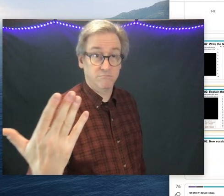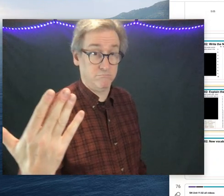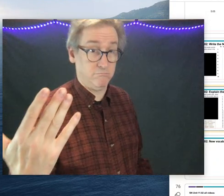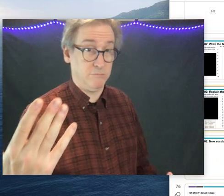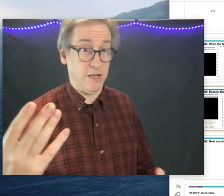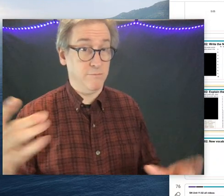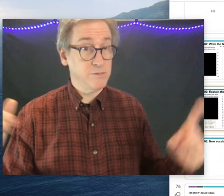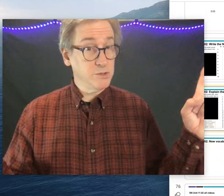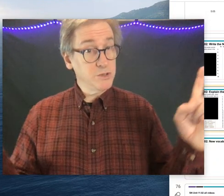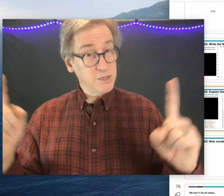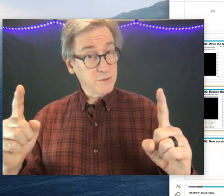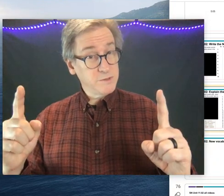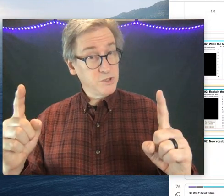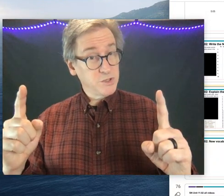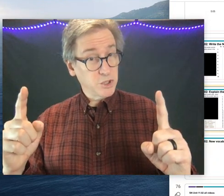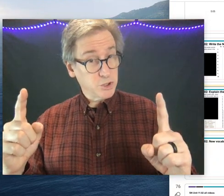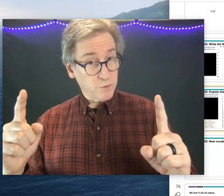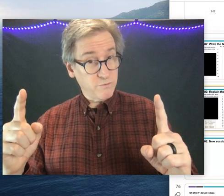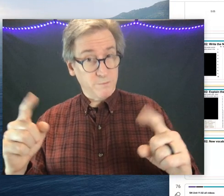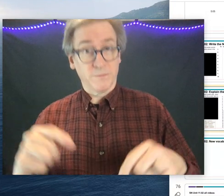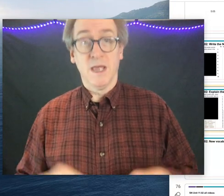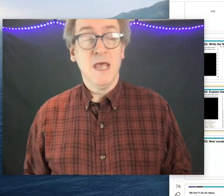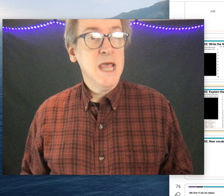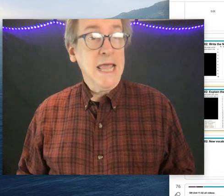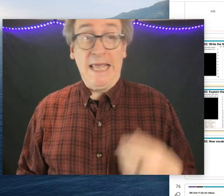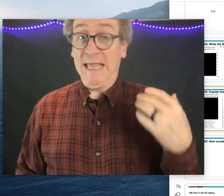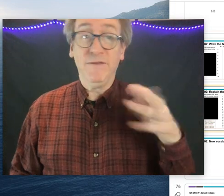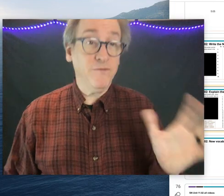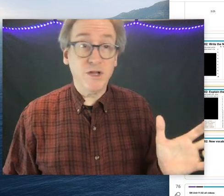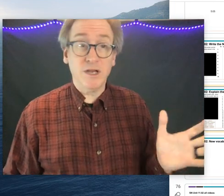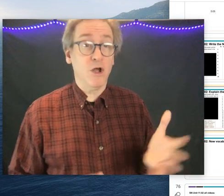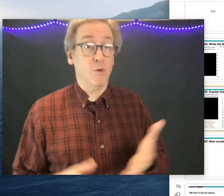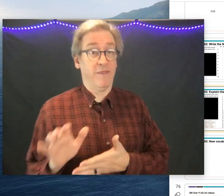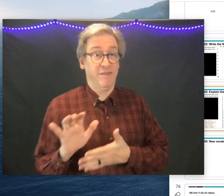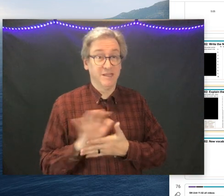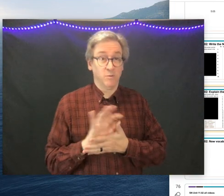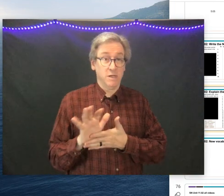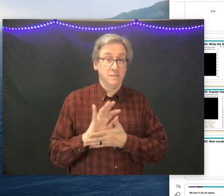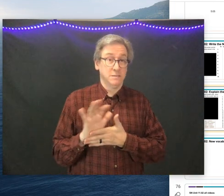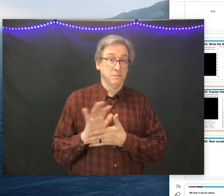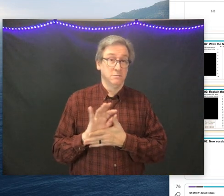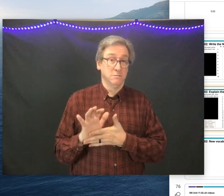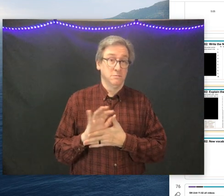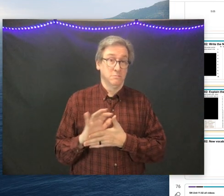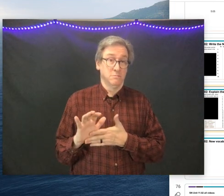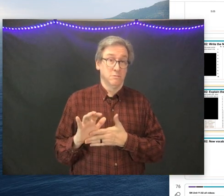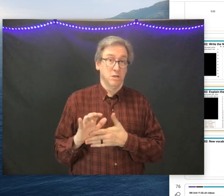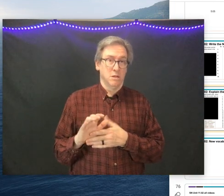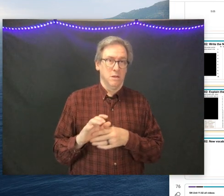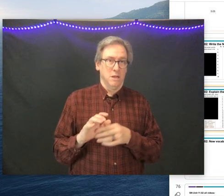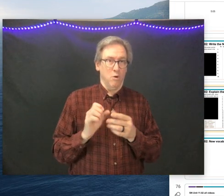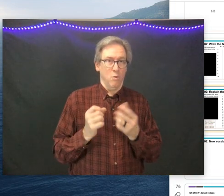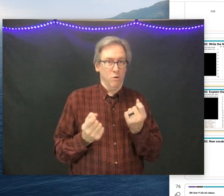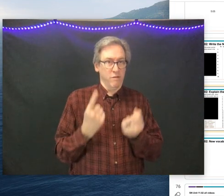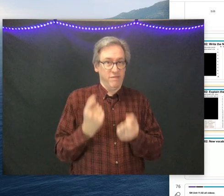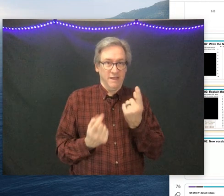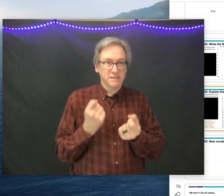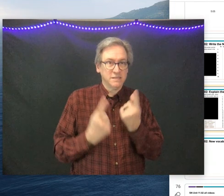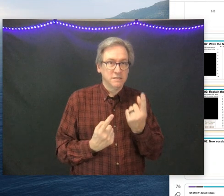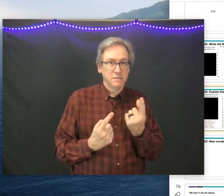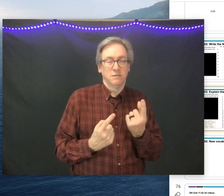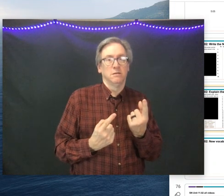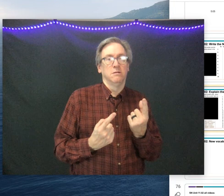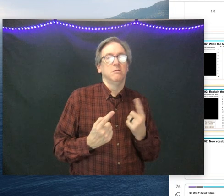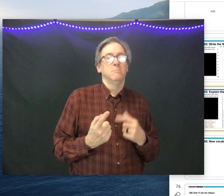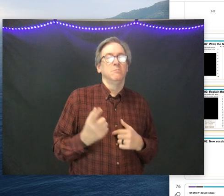$7.15. Okay, so notice how I was using the short form. Even if you didn't know what this was, or